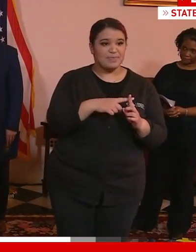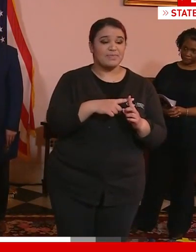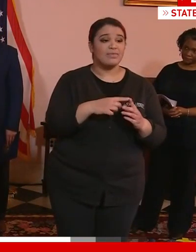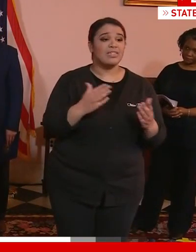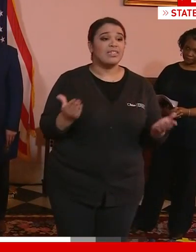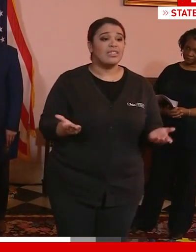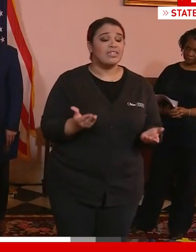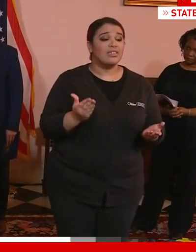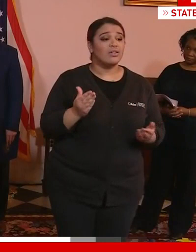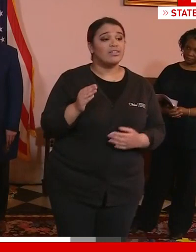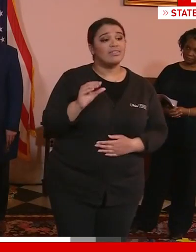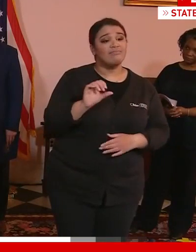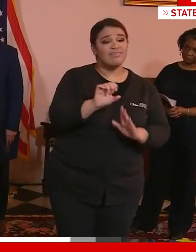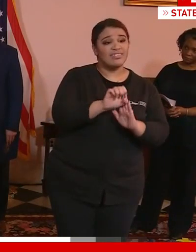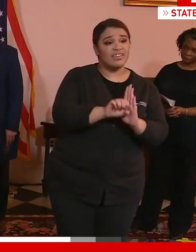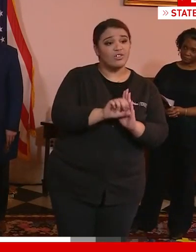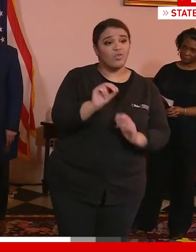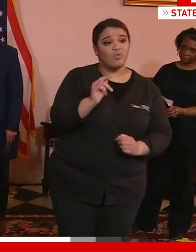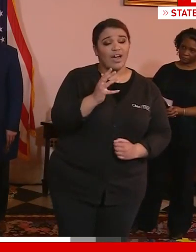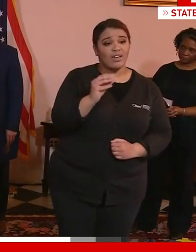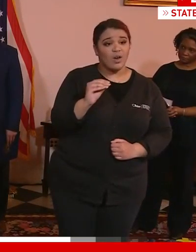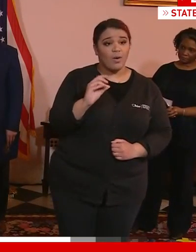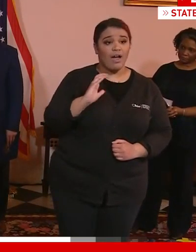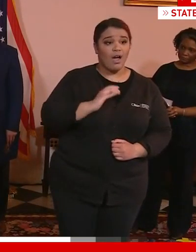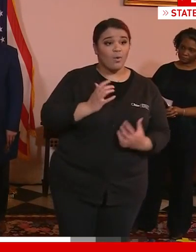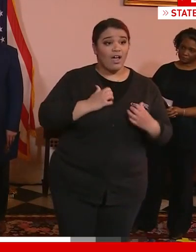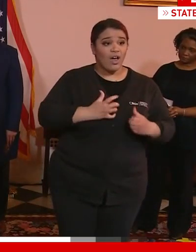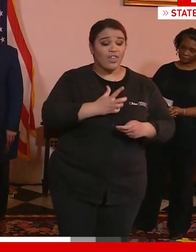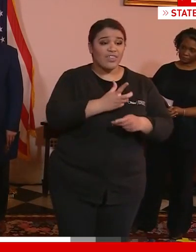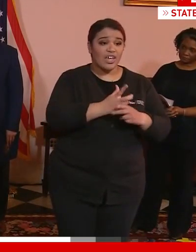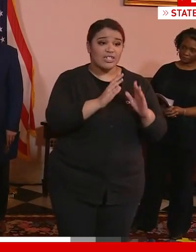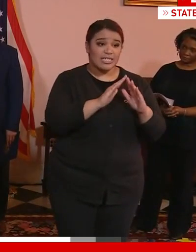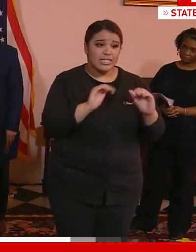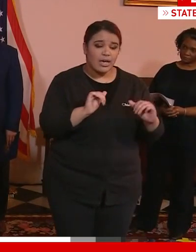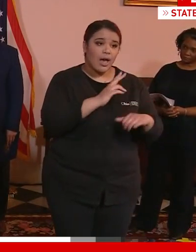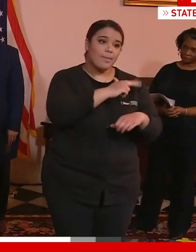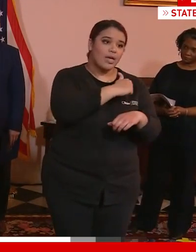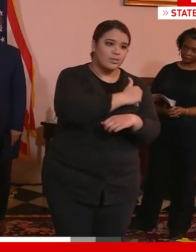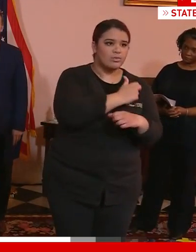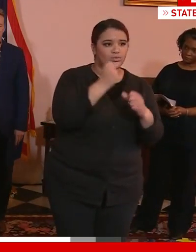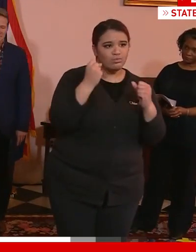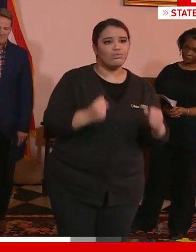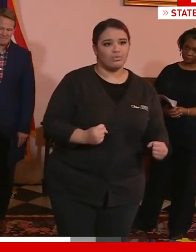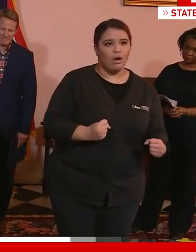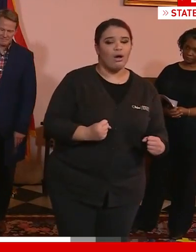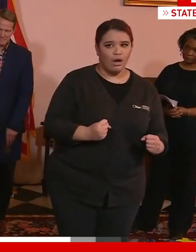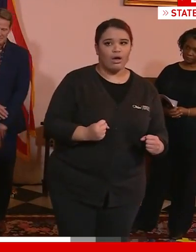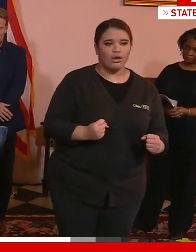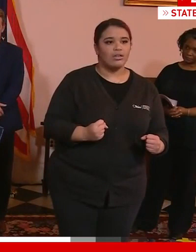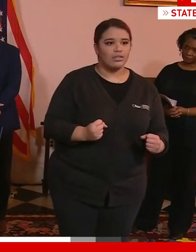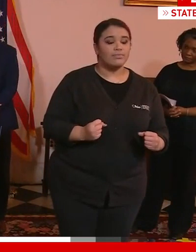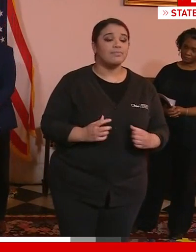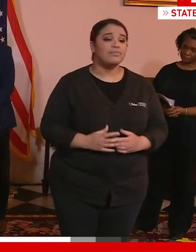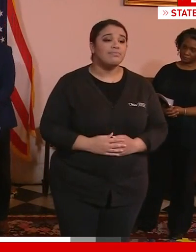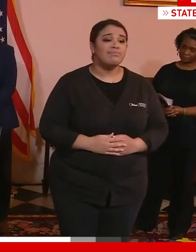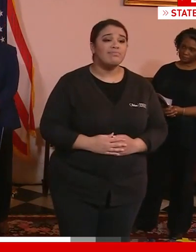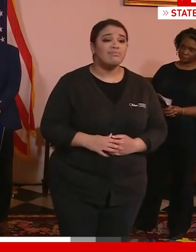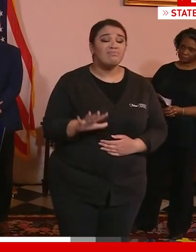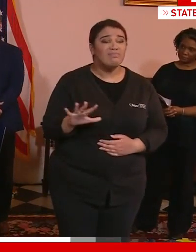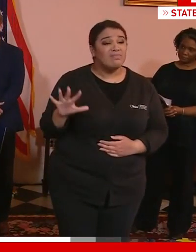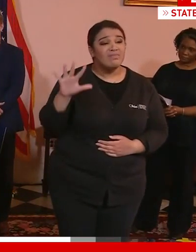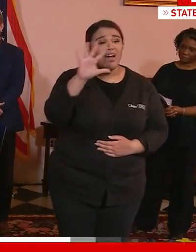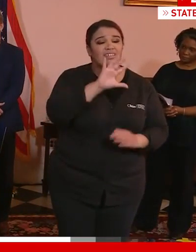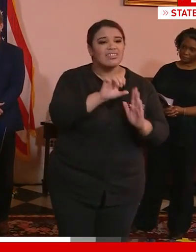of Ohio is quite strong. So you have read across the state, many hospitals, very large systems and